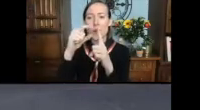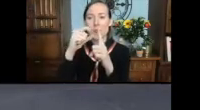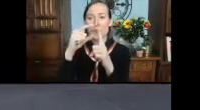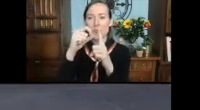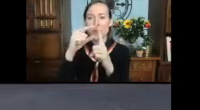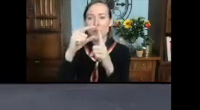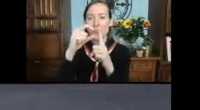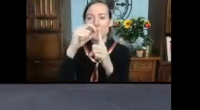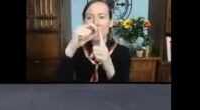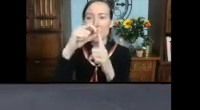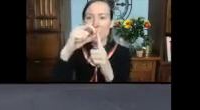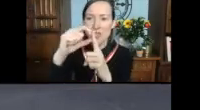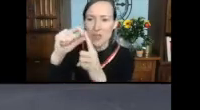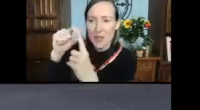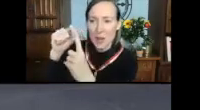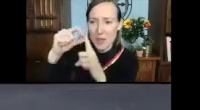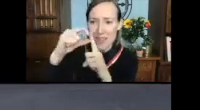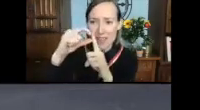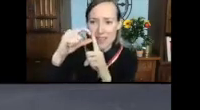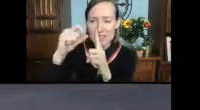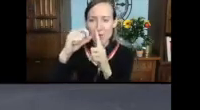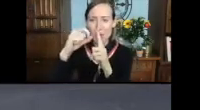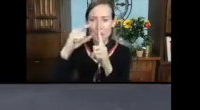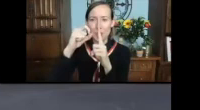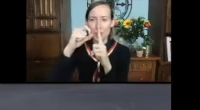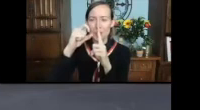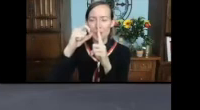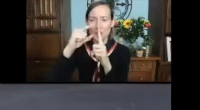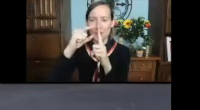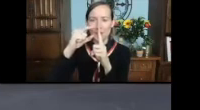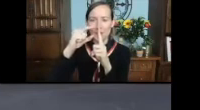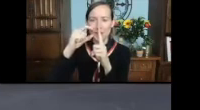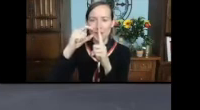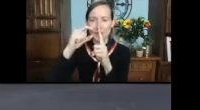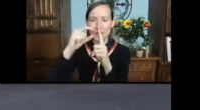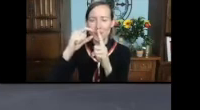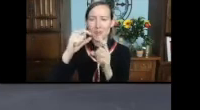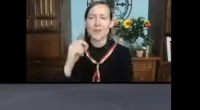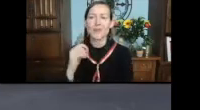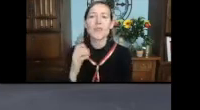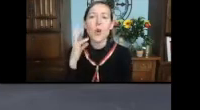Purple. Can you picture a pea? So purple.